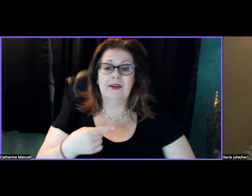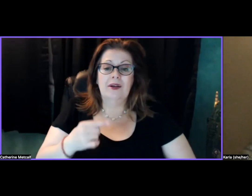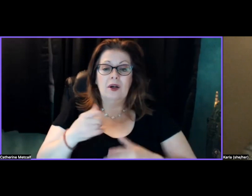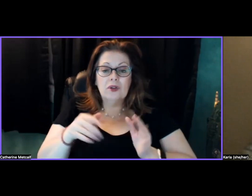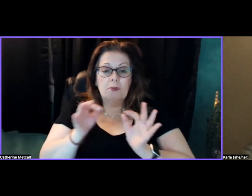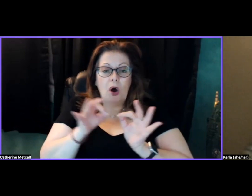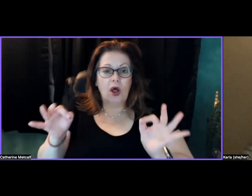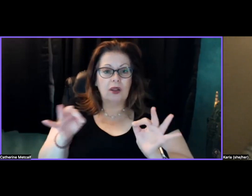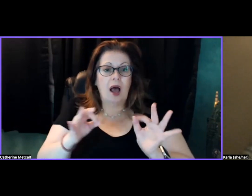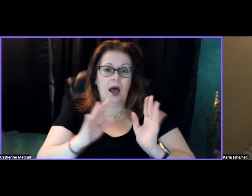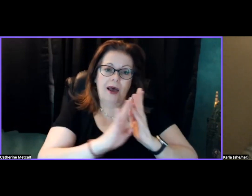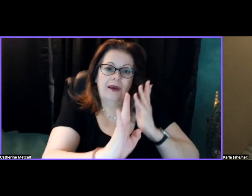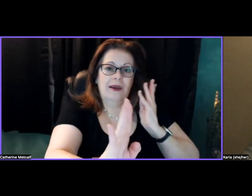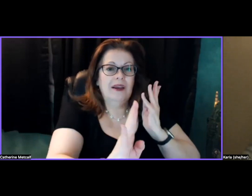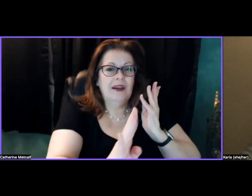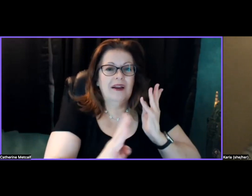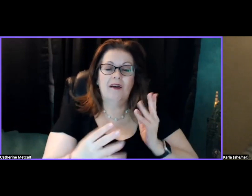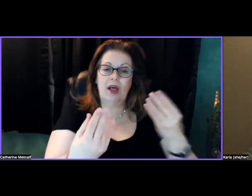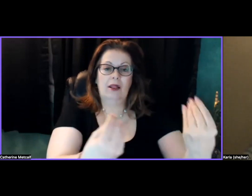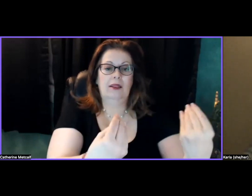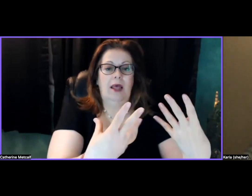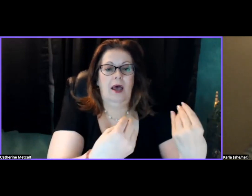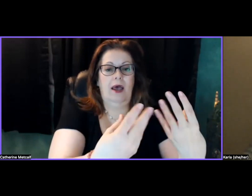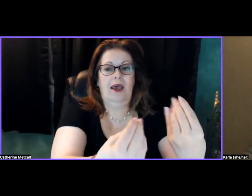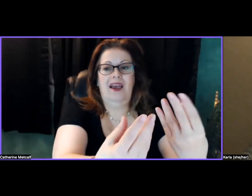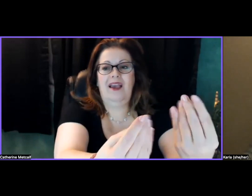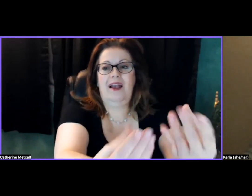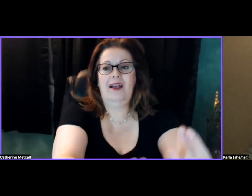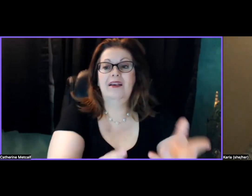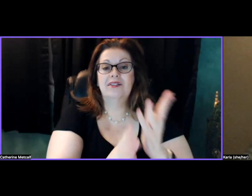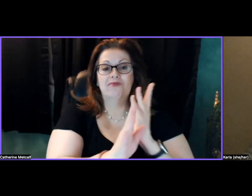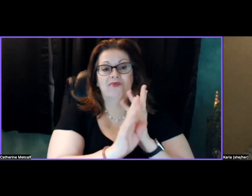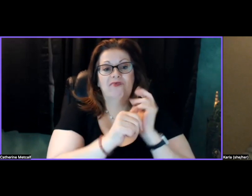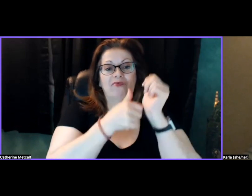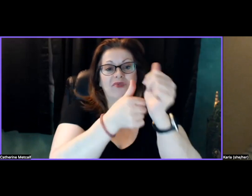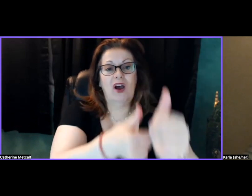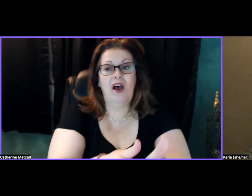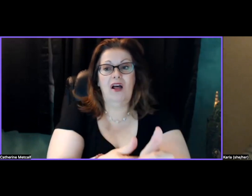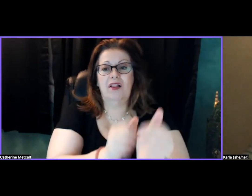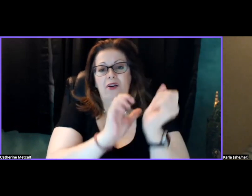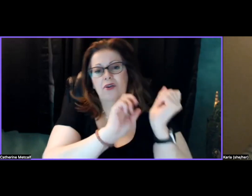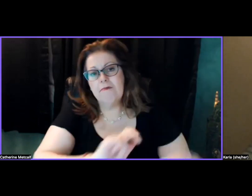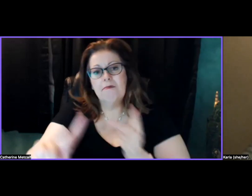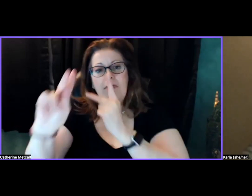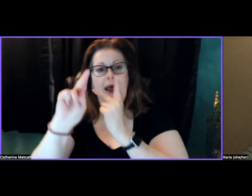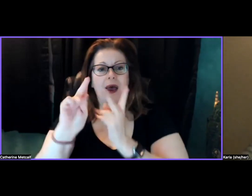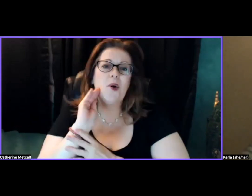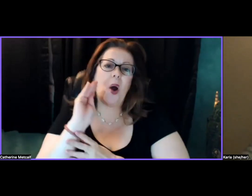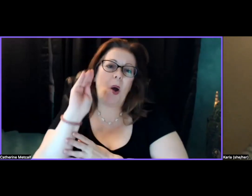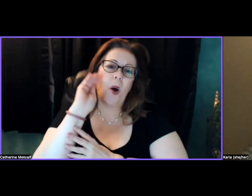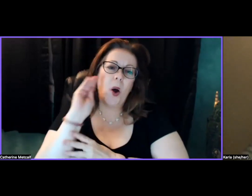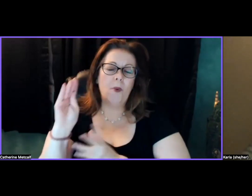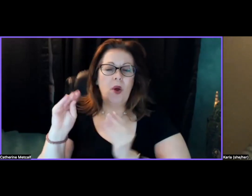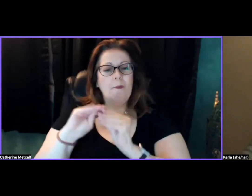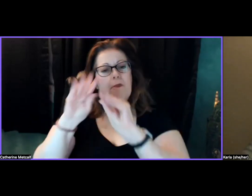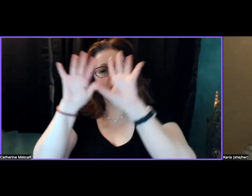after another, machinery mimicking a firefly's dance, returning home to a brighter light, or a small